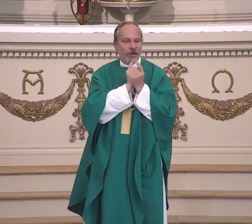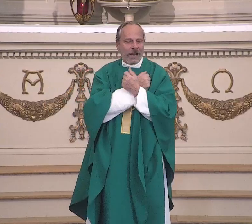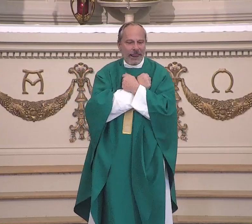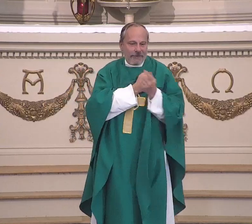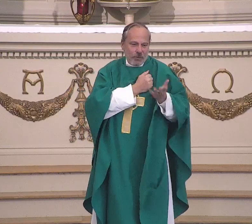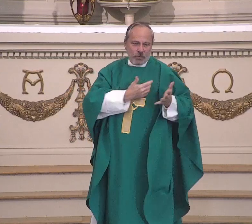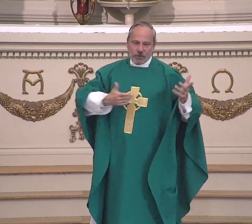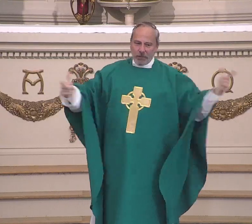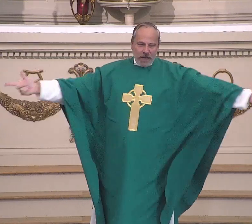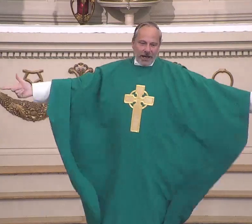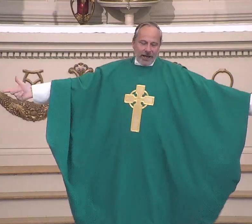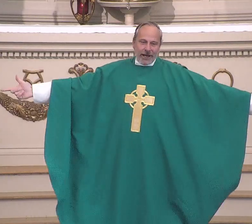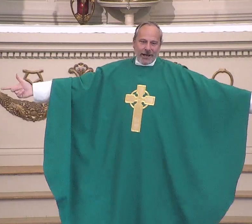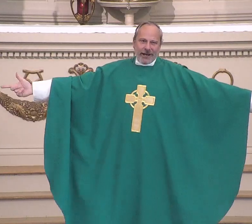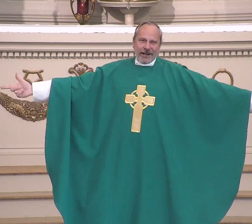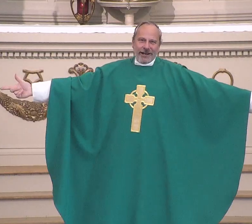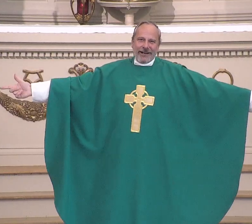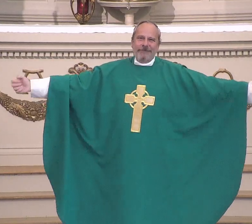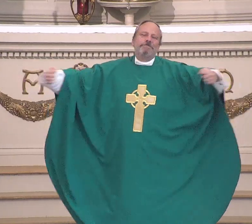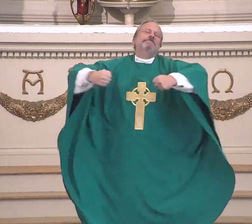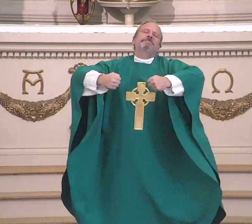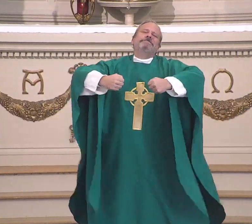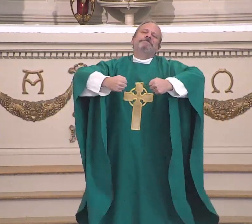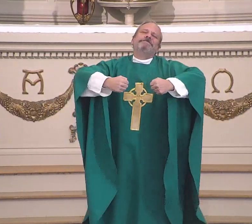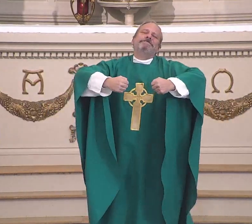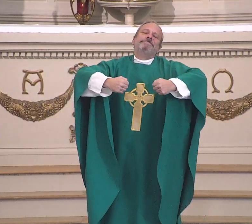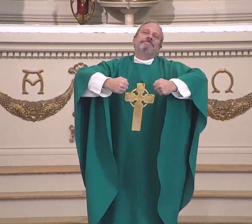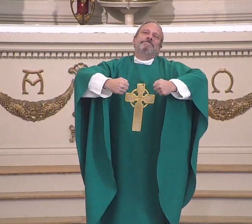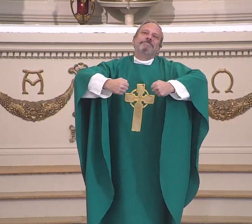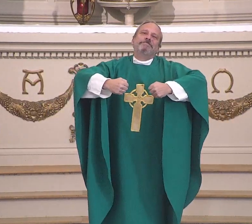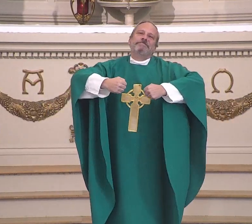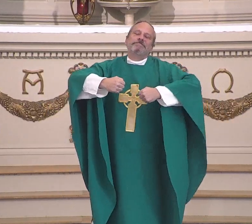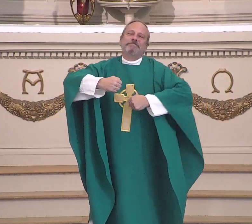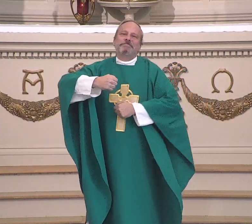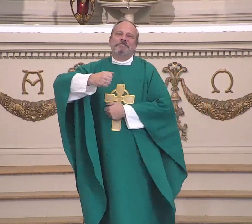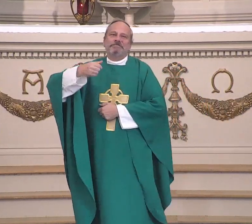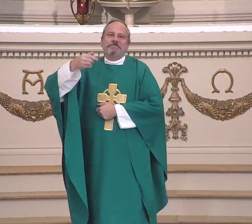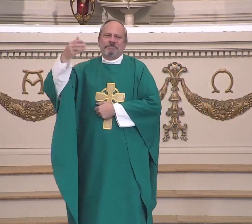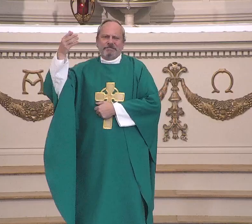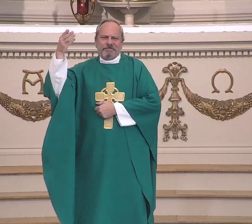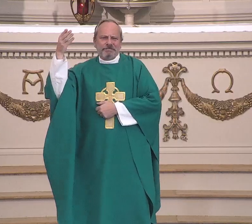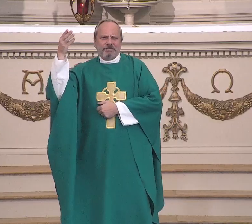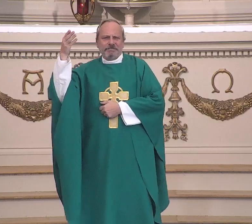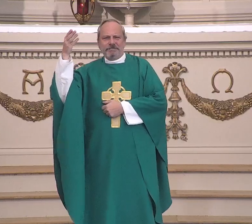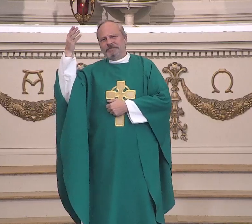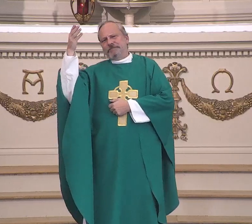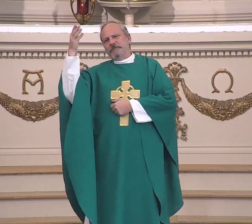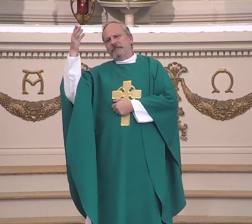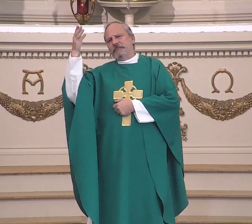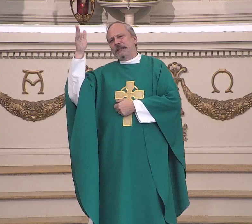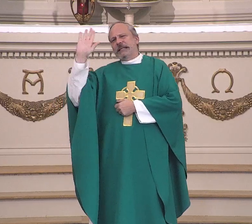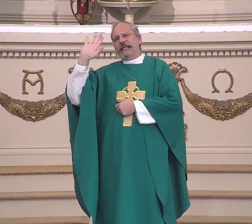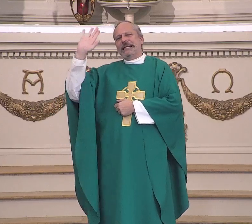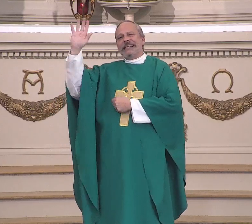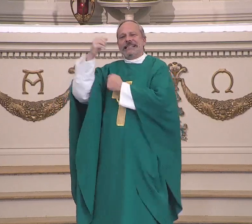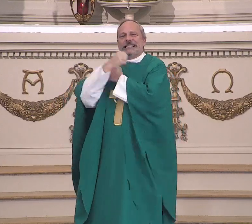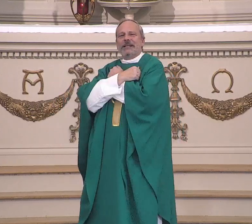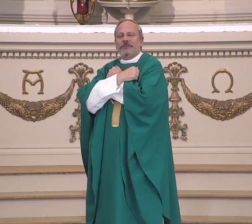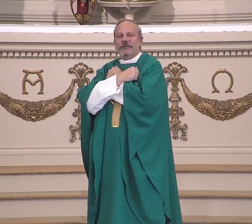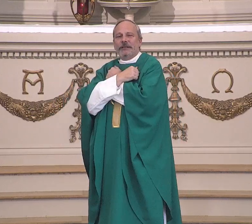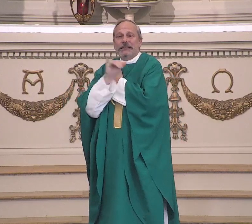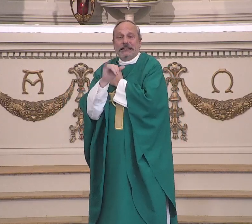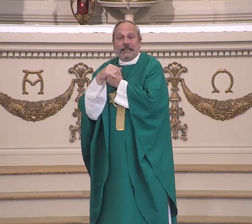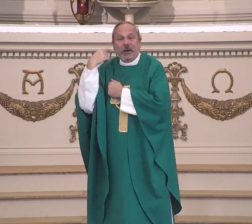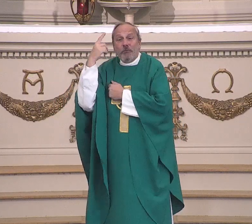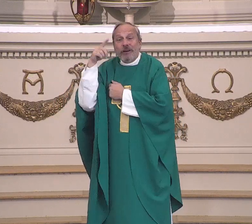And when we find that out about ourselves, God rushes to us with his great love. He rejoices with us.